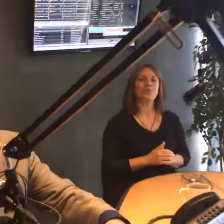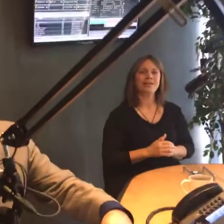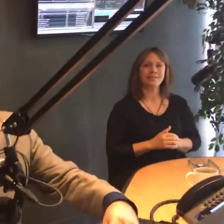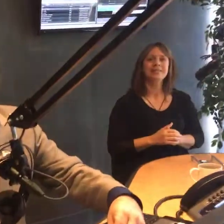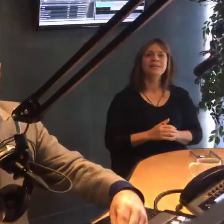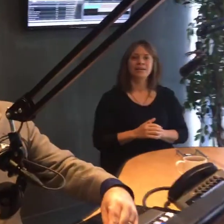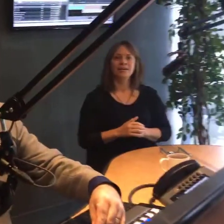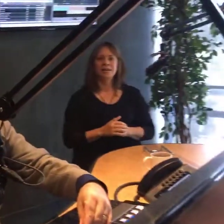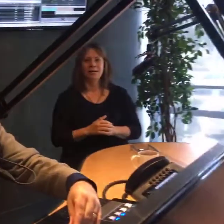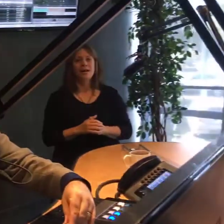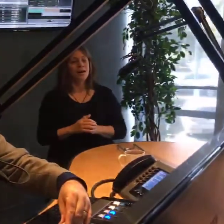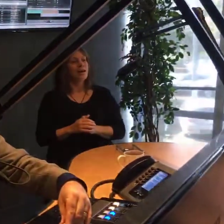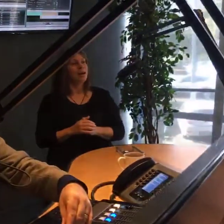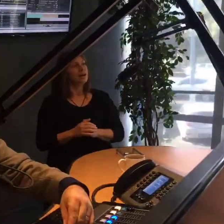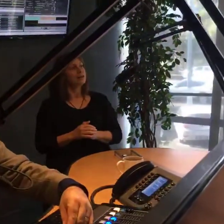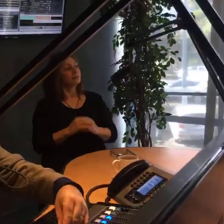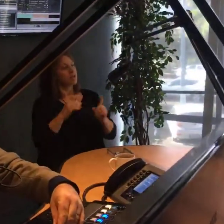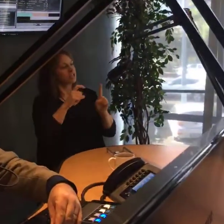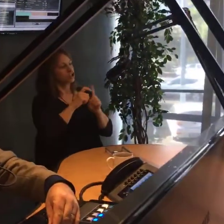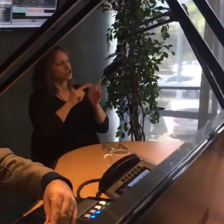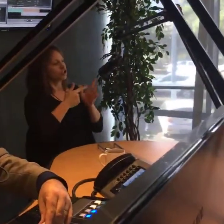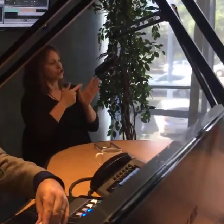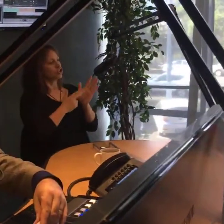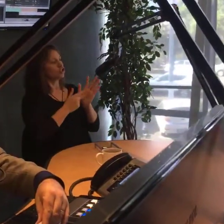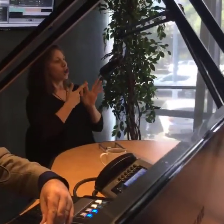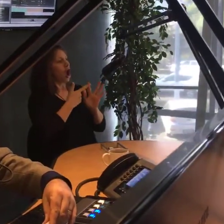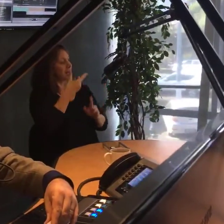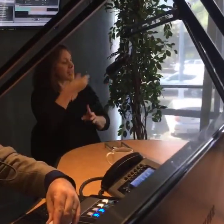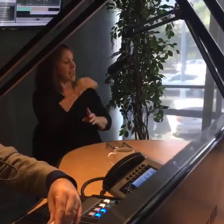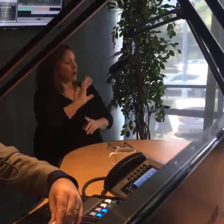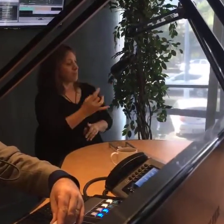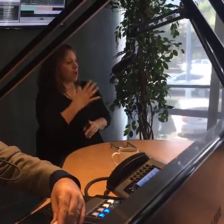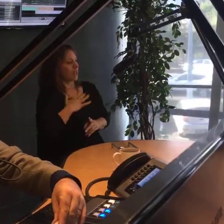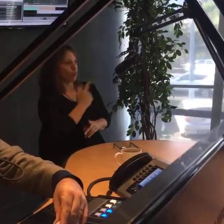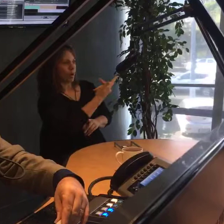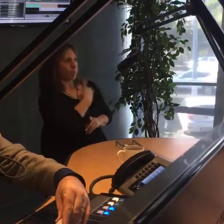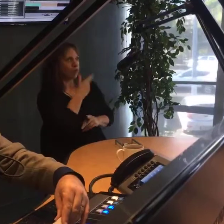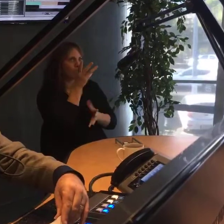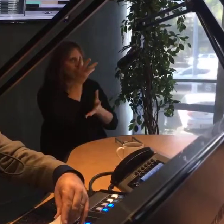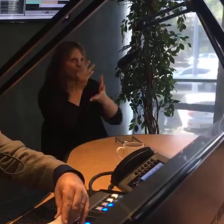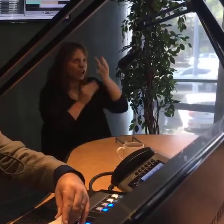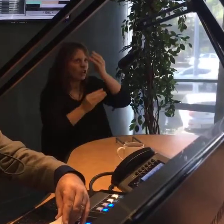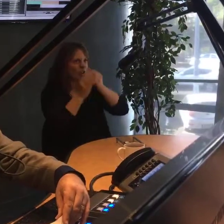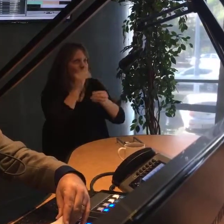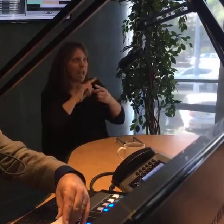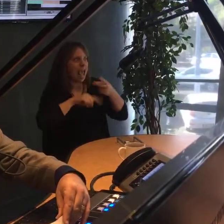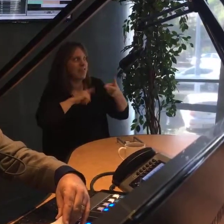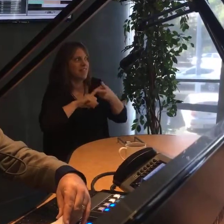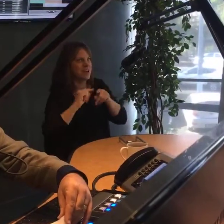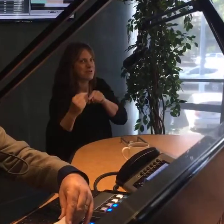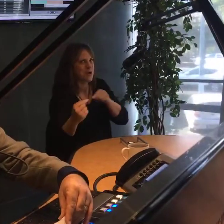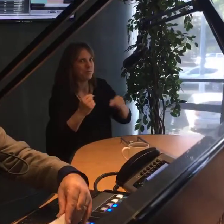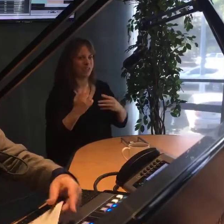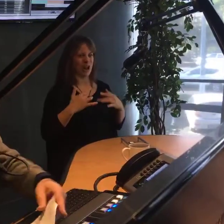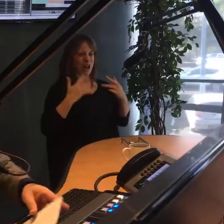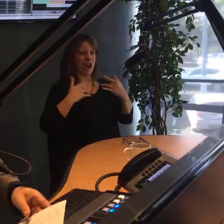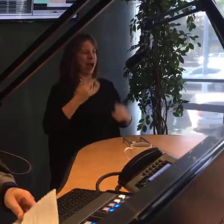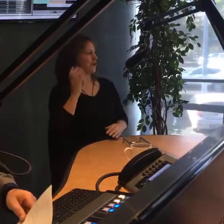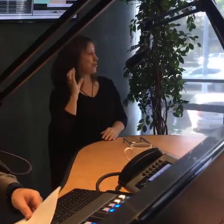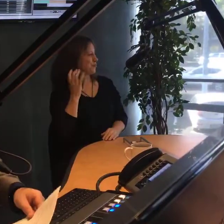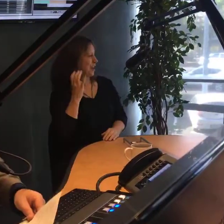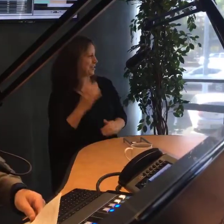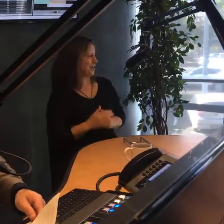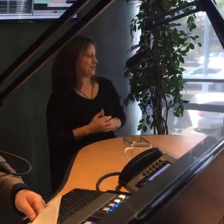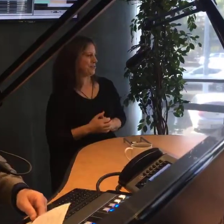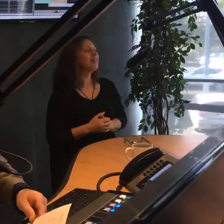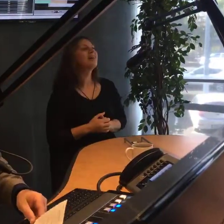And Diane Campbell and myself are going to be learning some sign language and having a bit of a competition live on the radio.